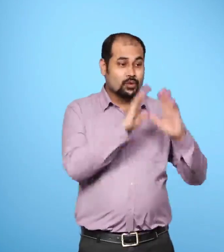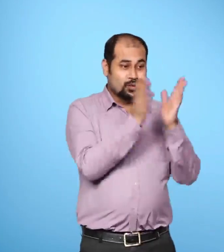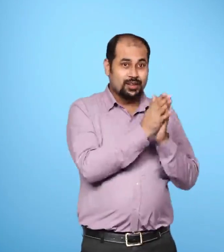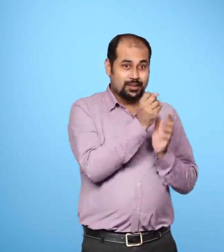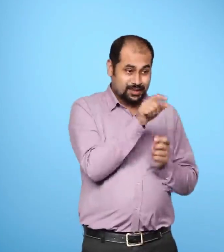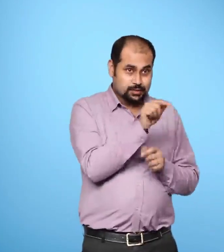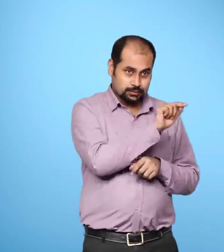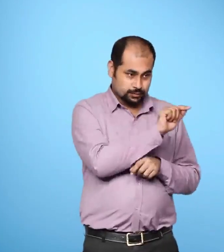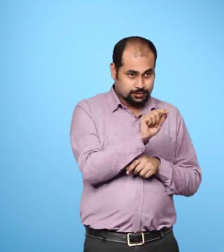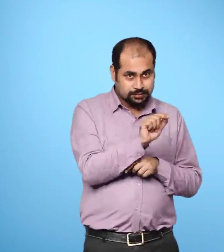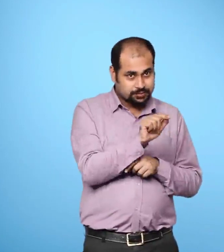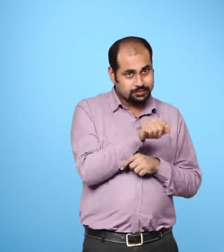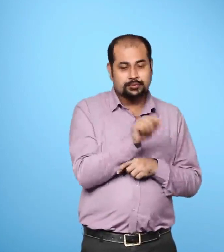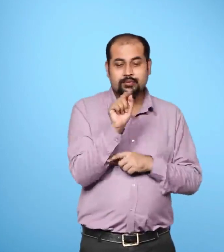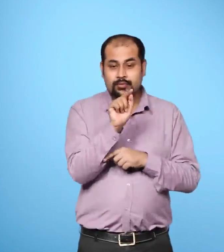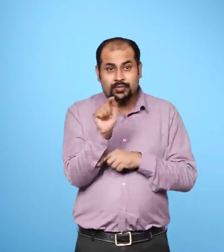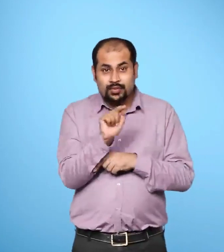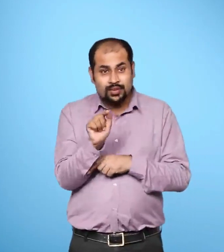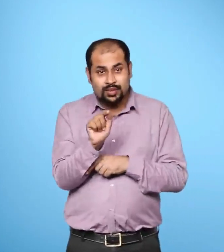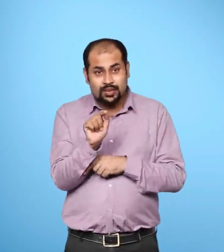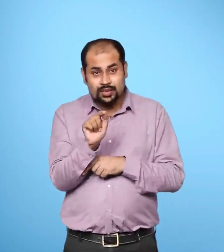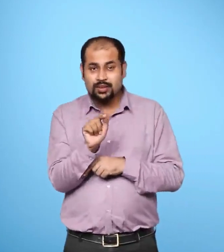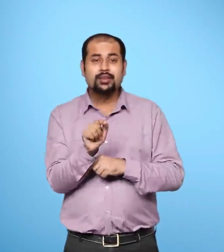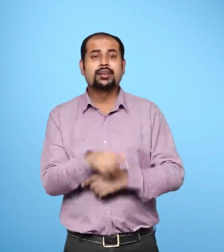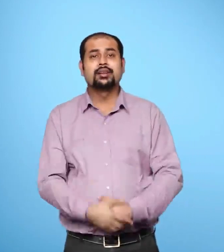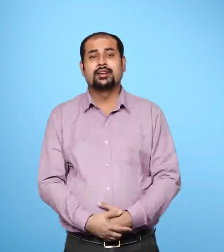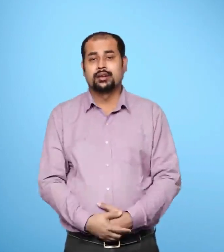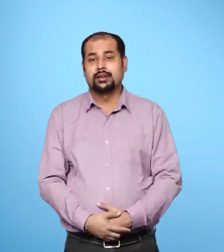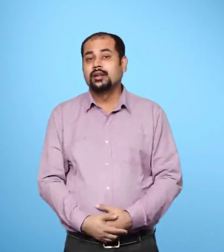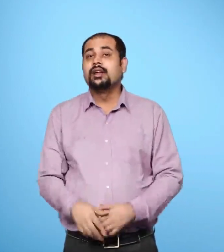Dash is equal to 80 plus 2.